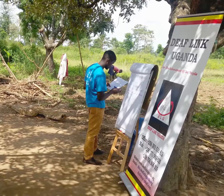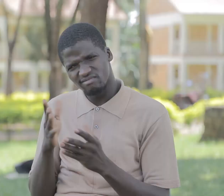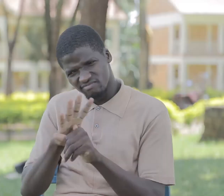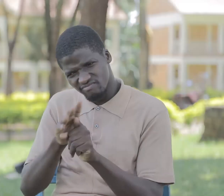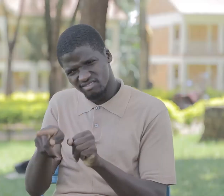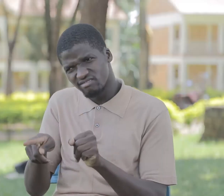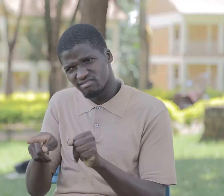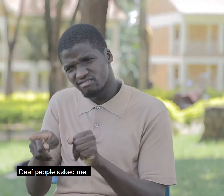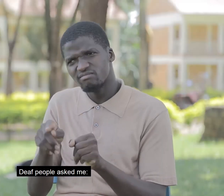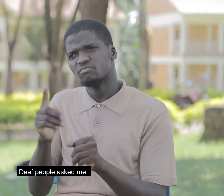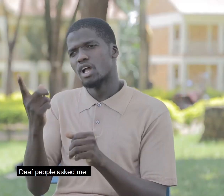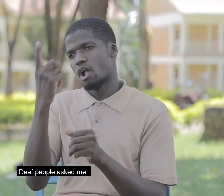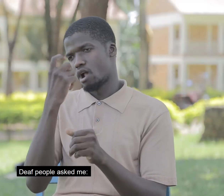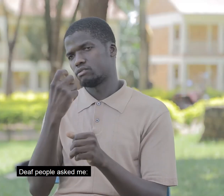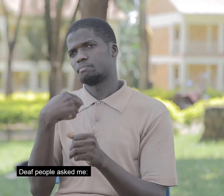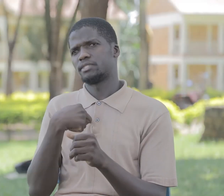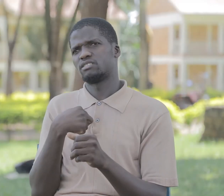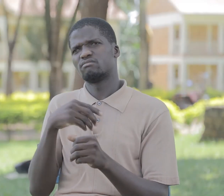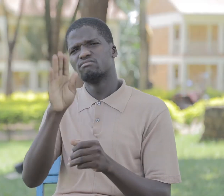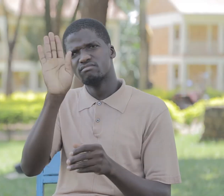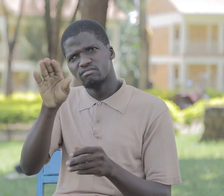masks. Deaf people would ask me,